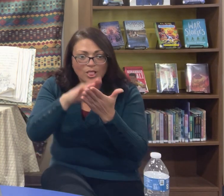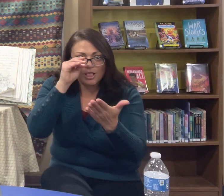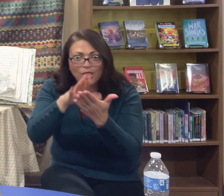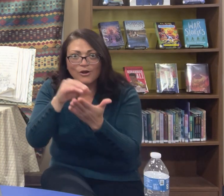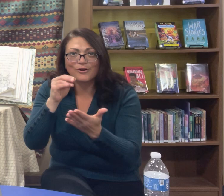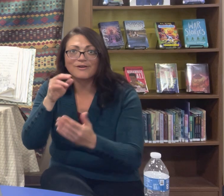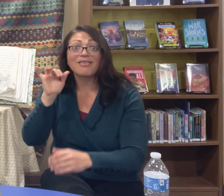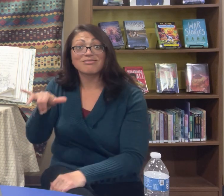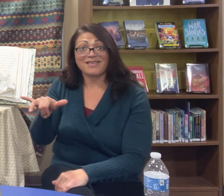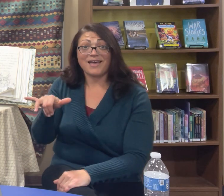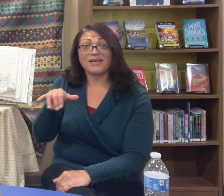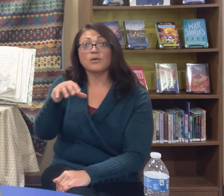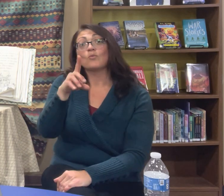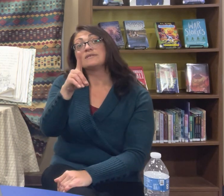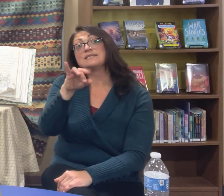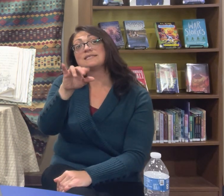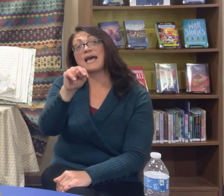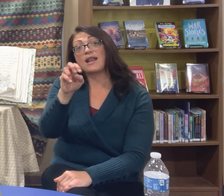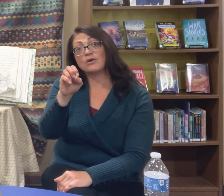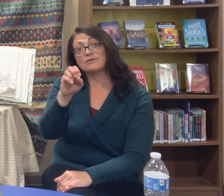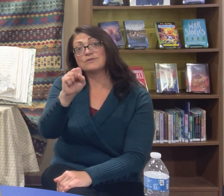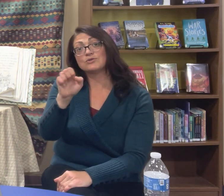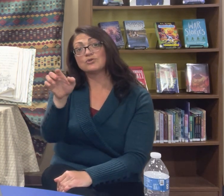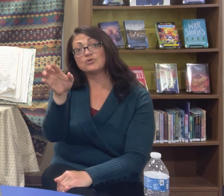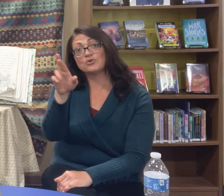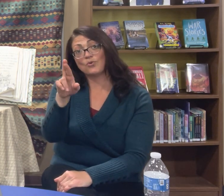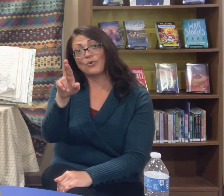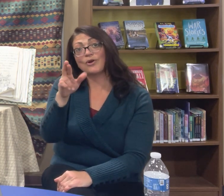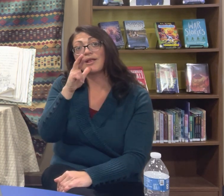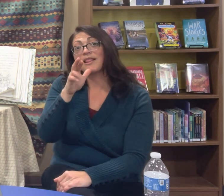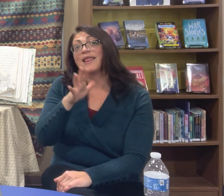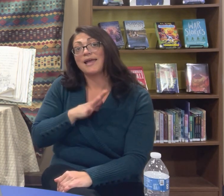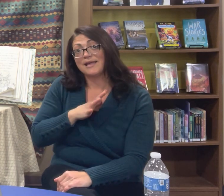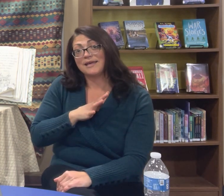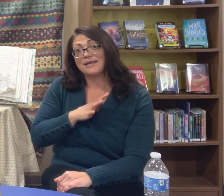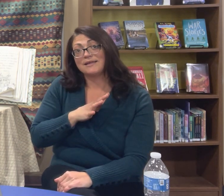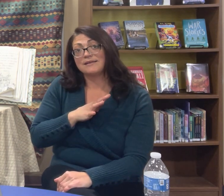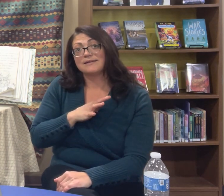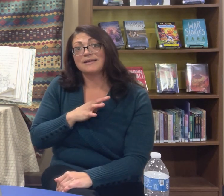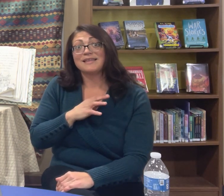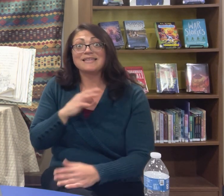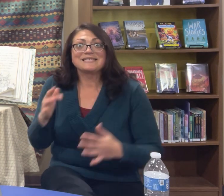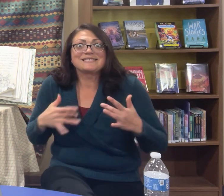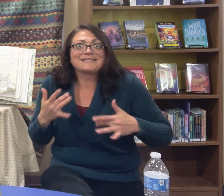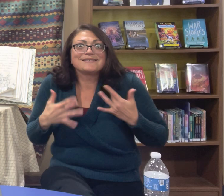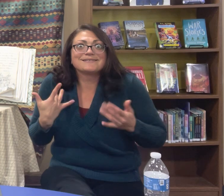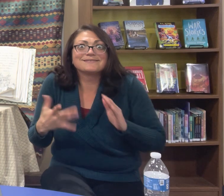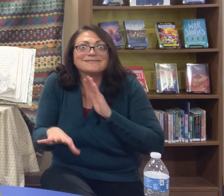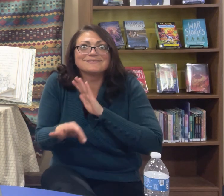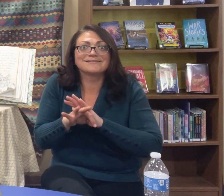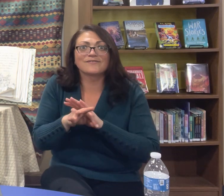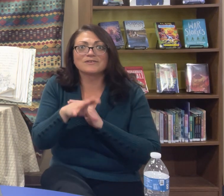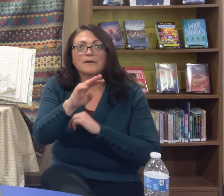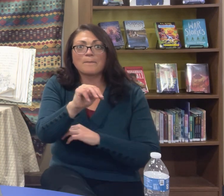That was Dinosaur Lady, the daring discoveries of Mary Anning, the first paleontologist.